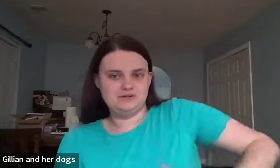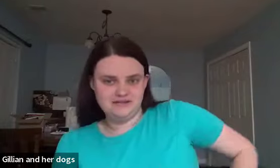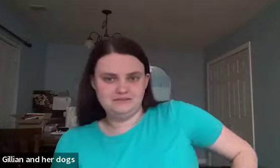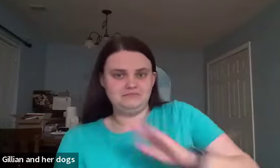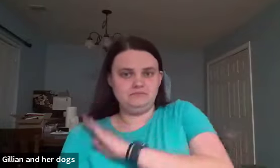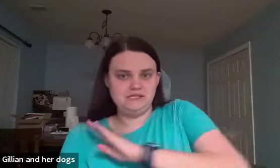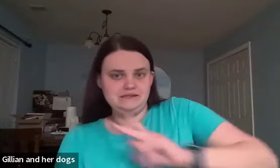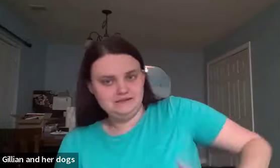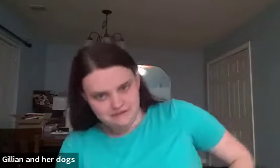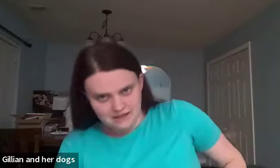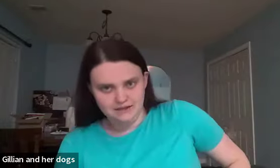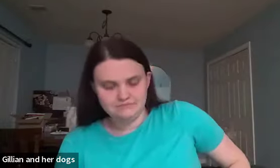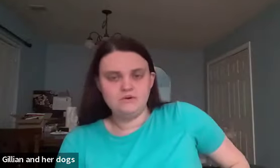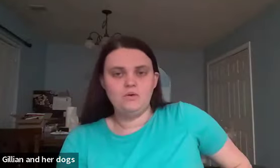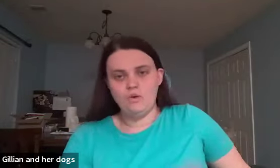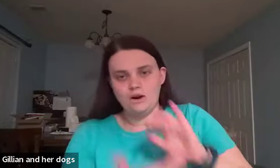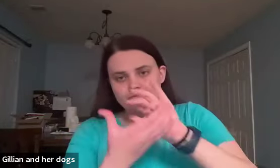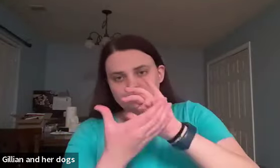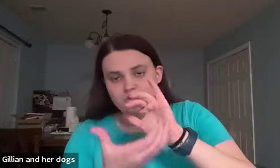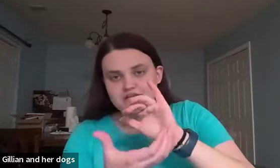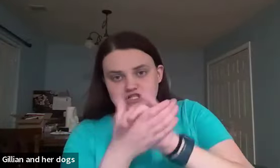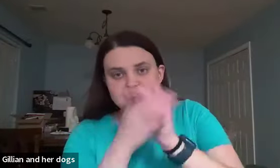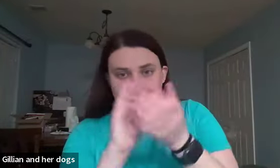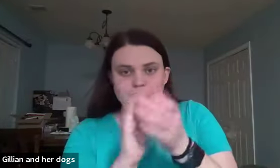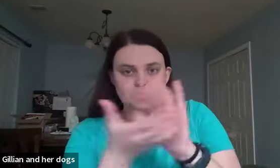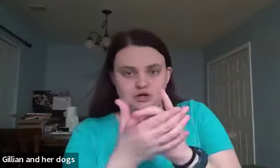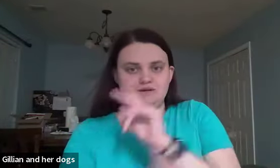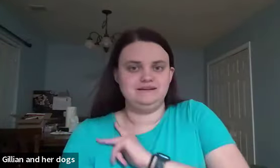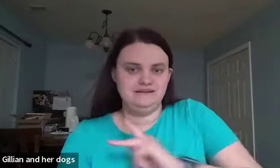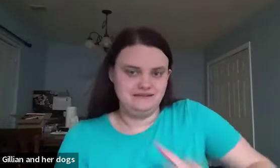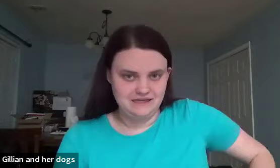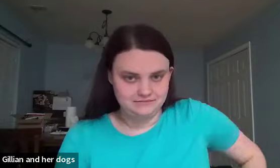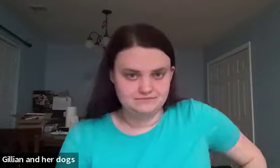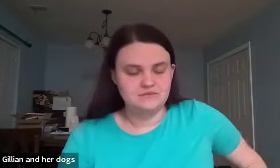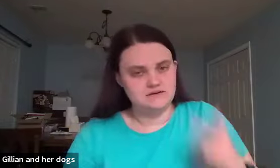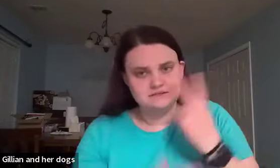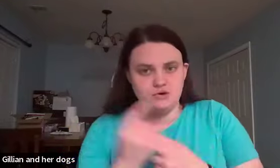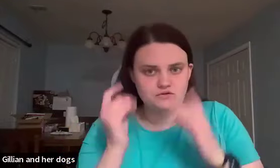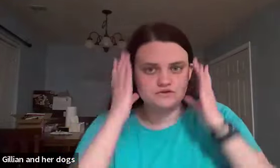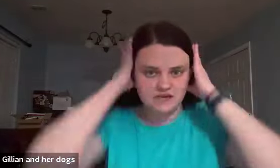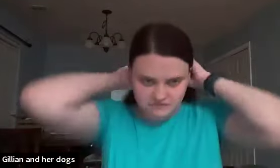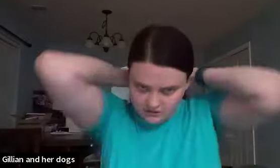Burger King, BK. Or you can just still do Burger King. I've seen both of those kind of